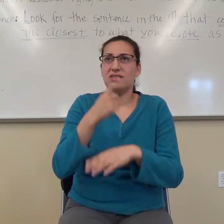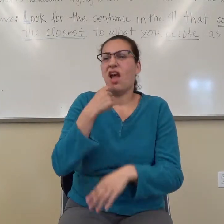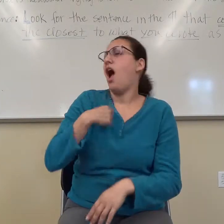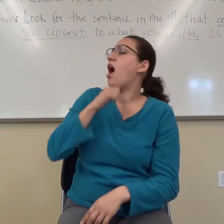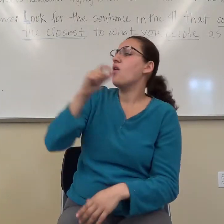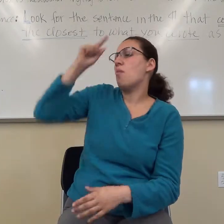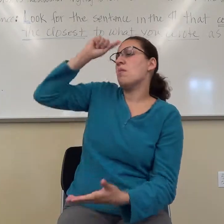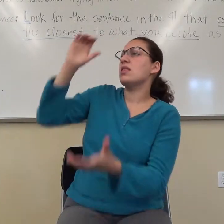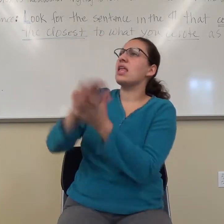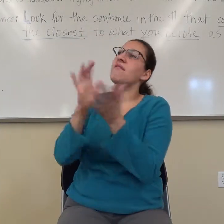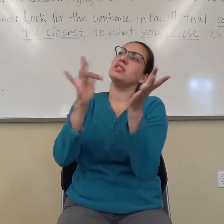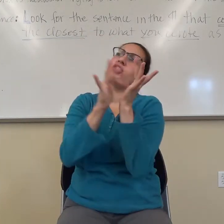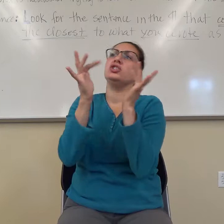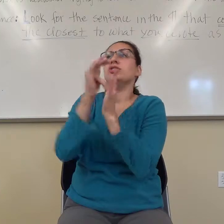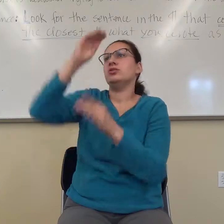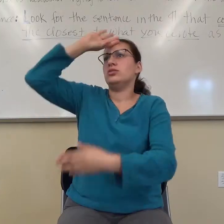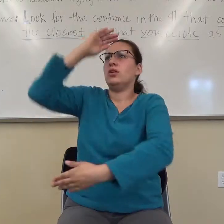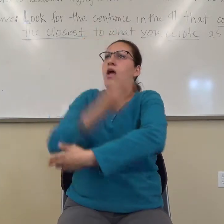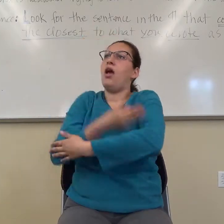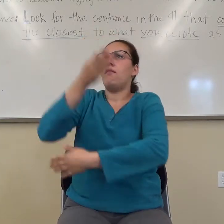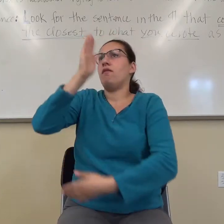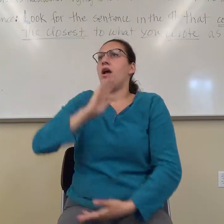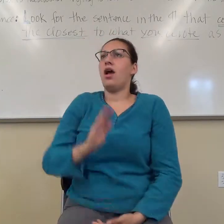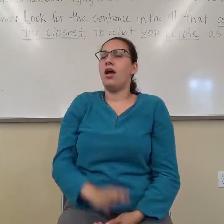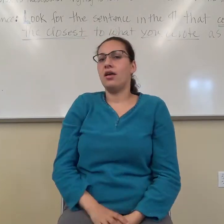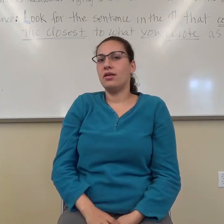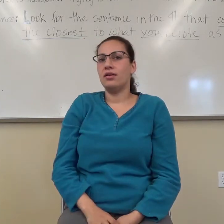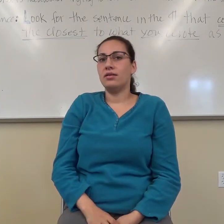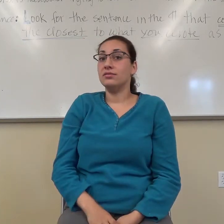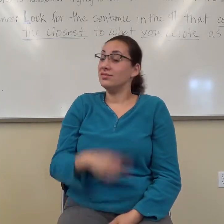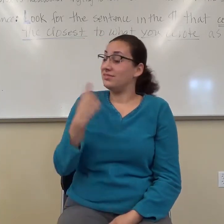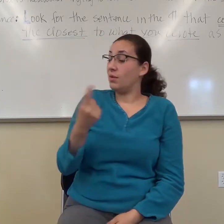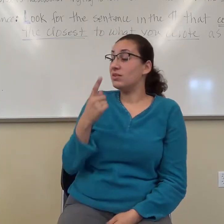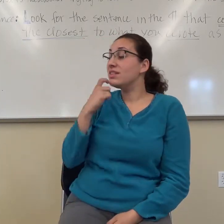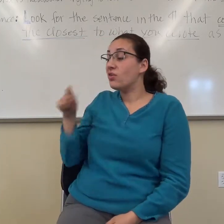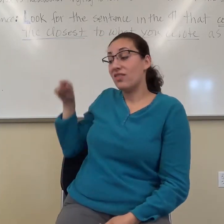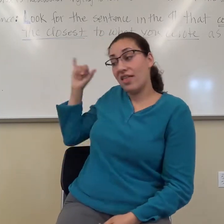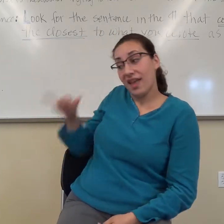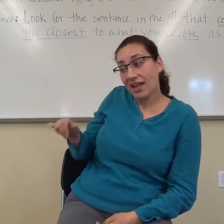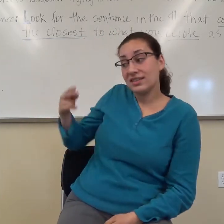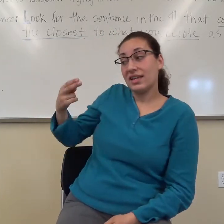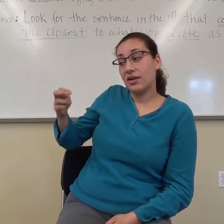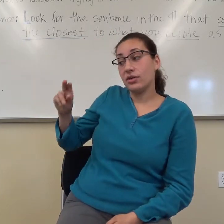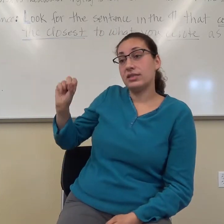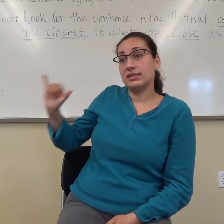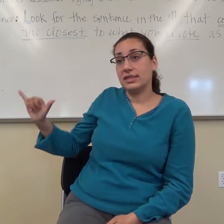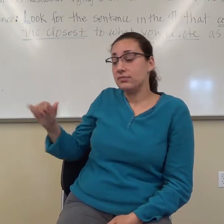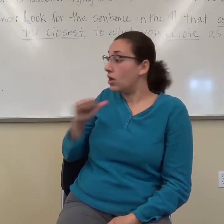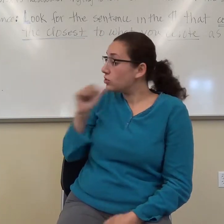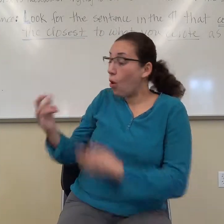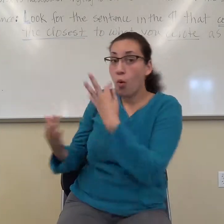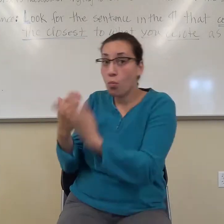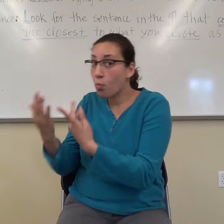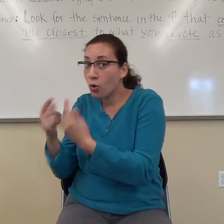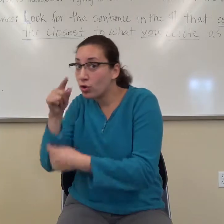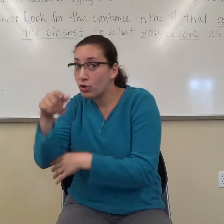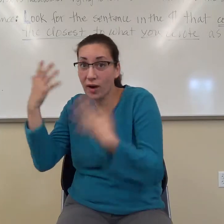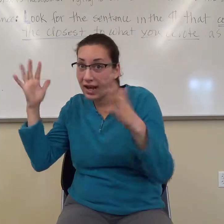that Jesus is the Son of God, somebody's going to say, that's heresy. They don't burn you at the stake for that anymore,